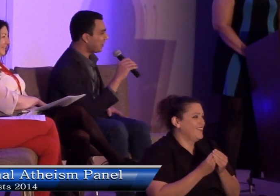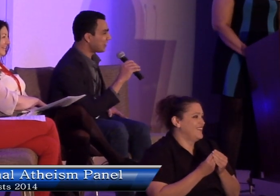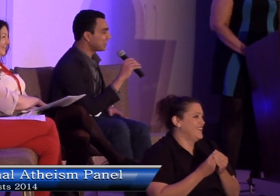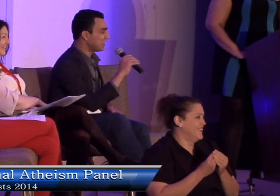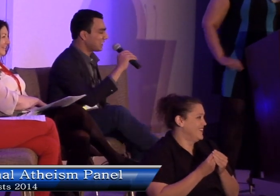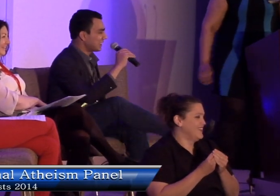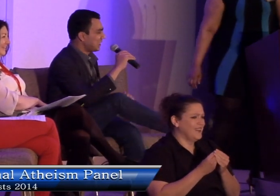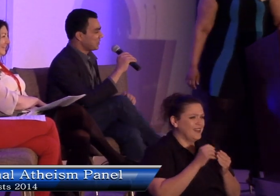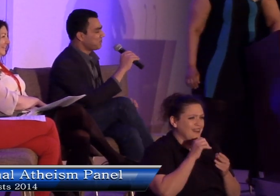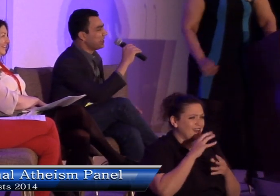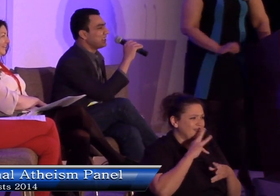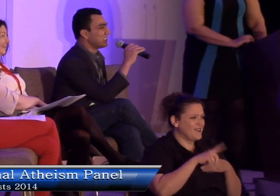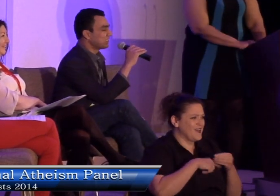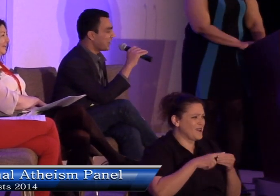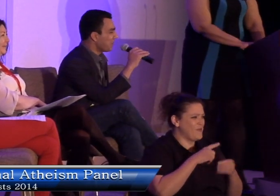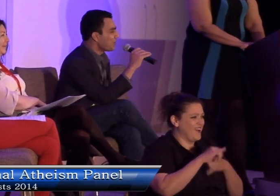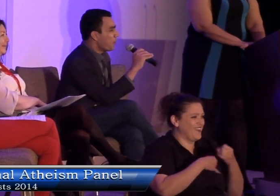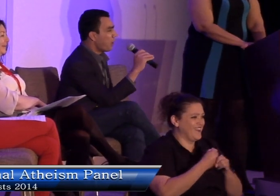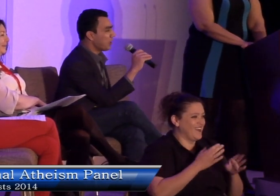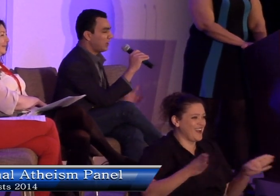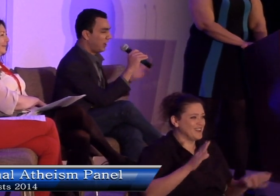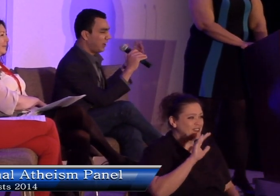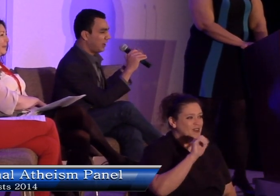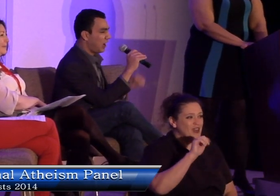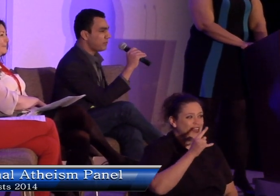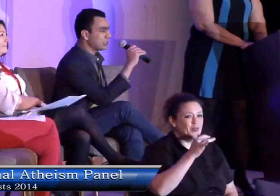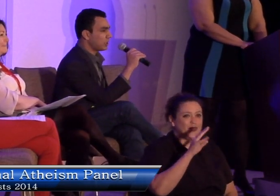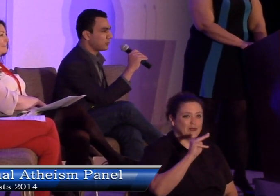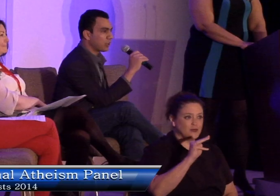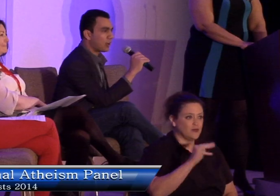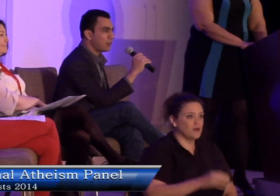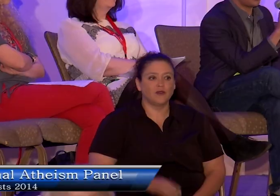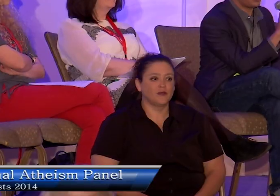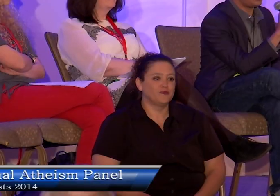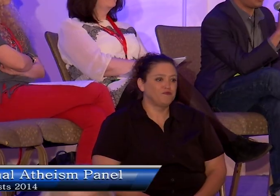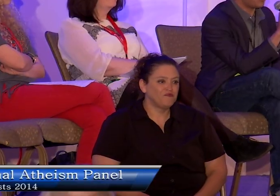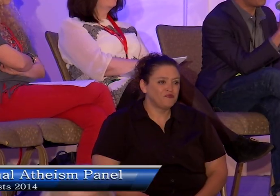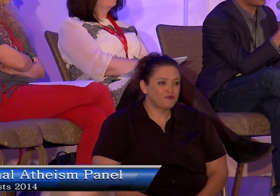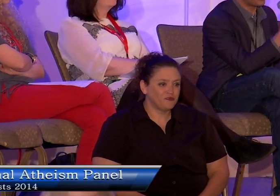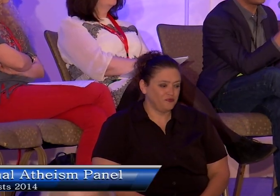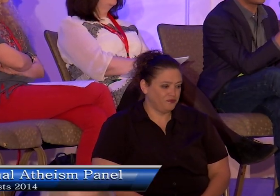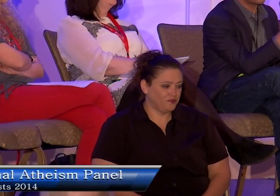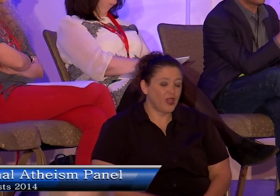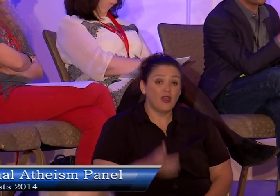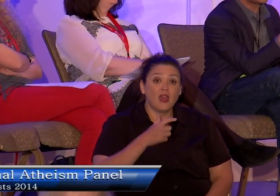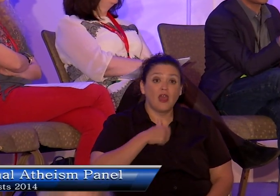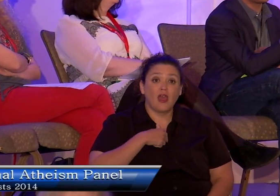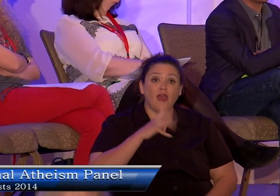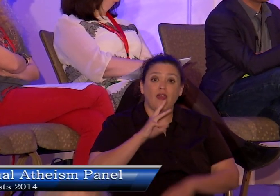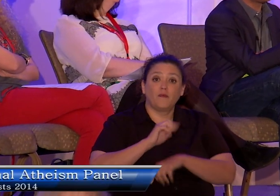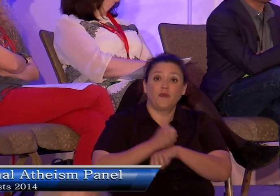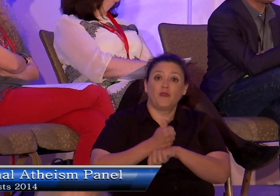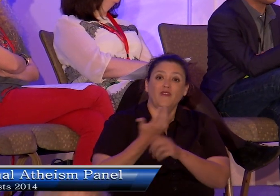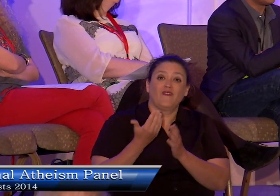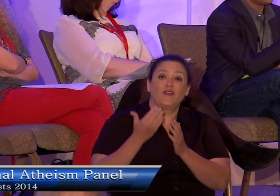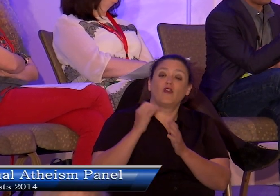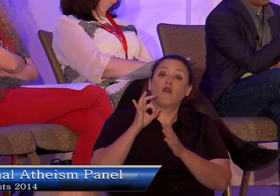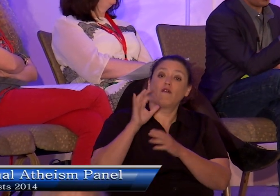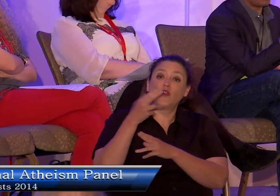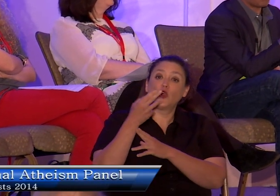Not to talk international atheism. Sorry. Well, I'm Faisal Mutar. I'm the founder of the Global Secular Humanist